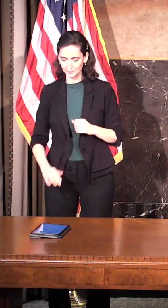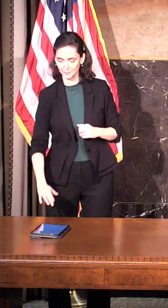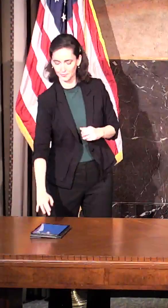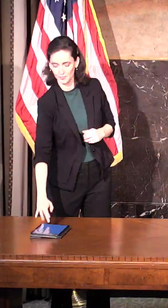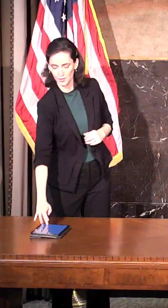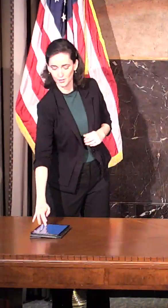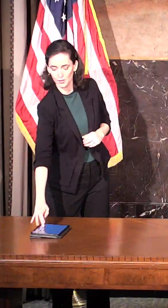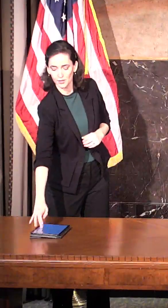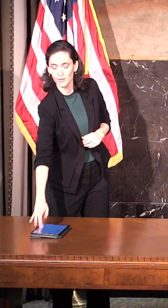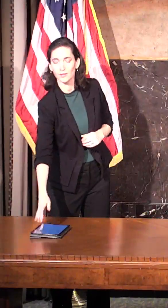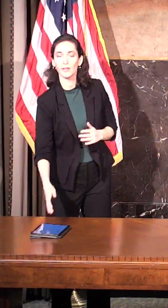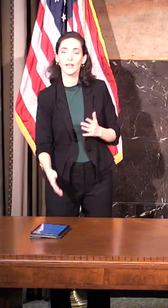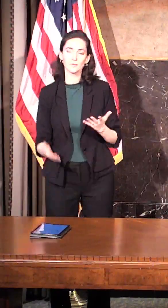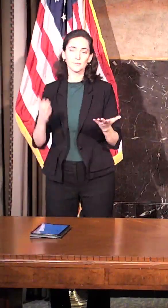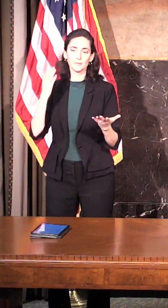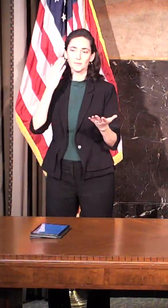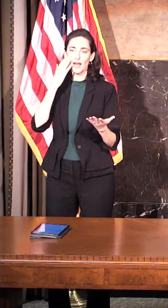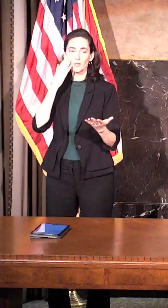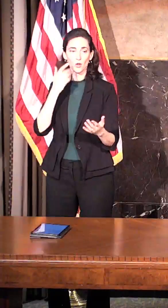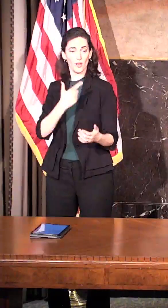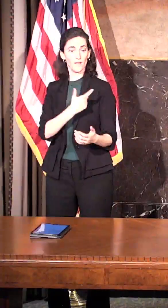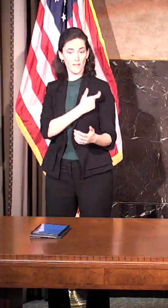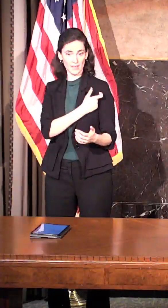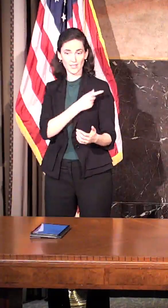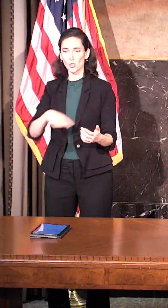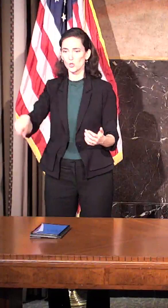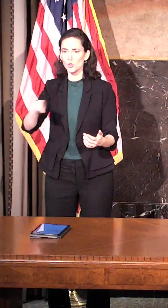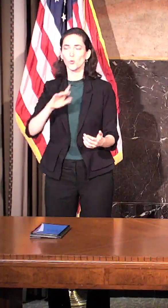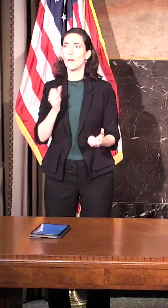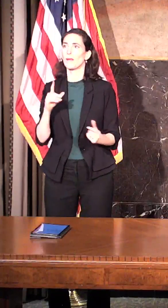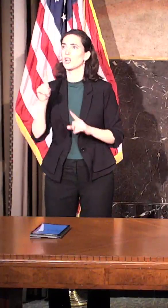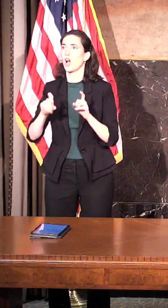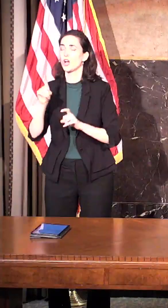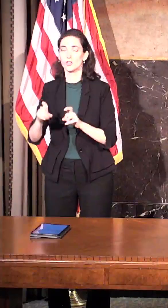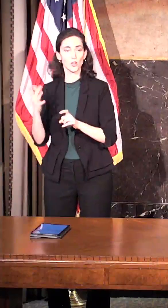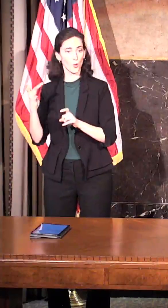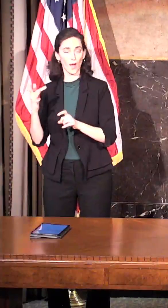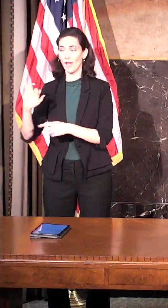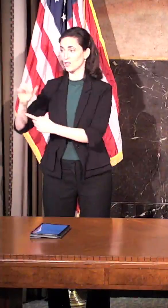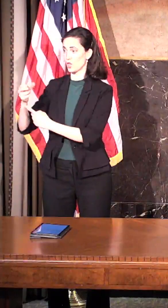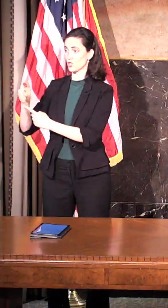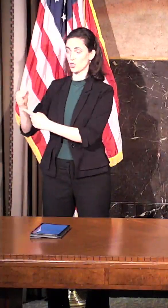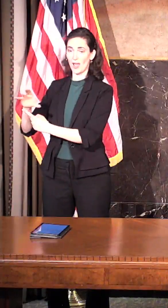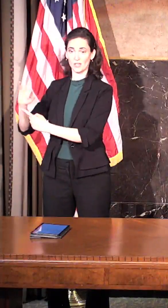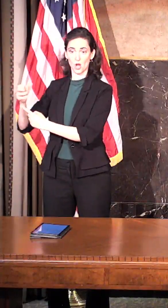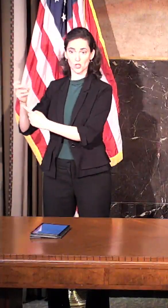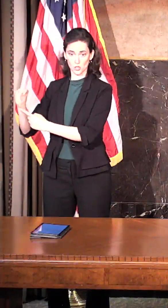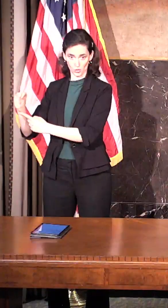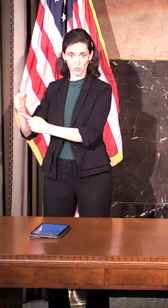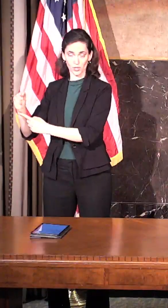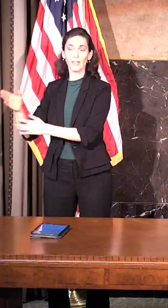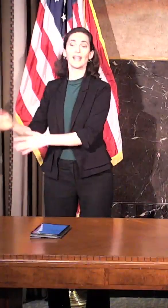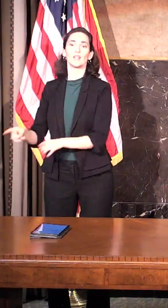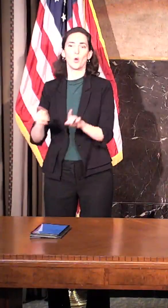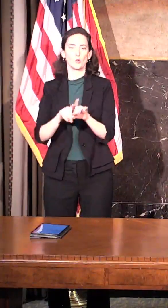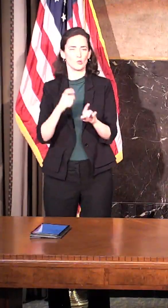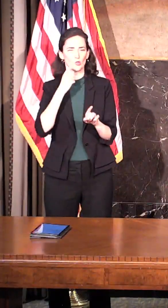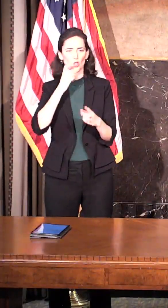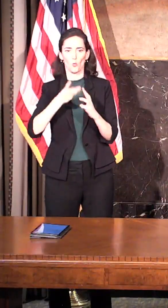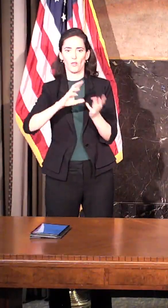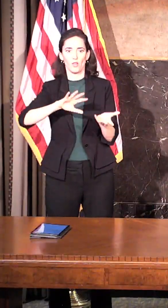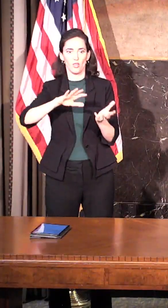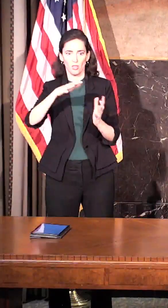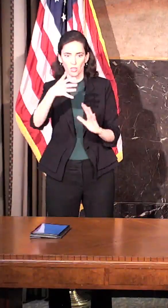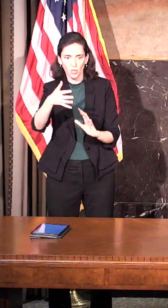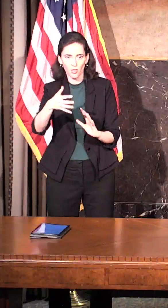have a lot of questions about vaccine, both because of the Johnson & Johnson, but also to the disruption that we've had